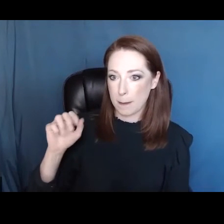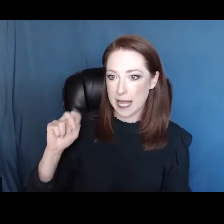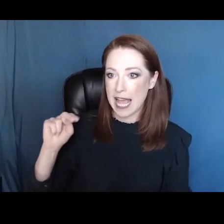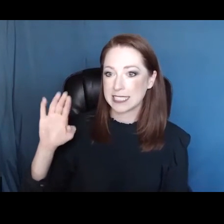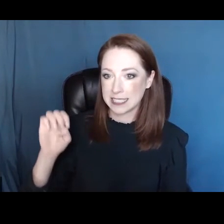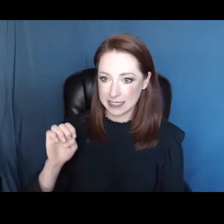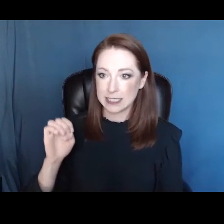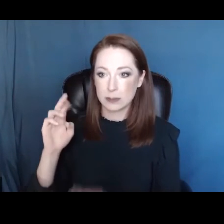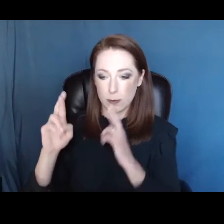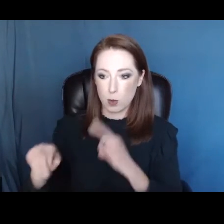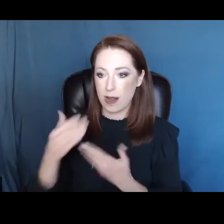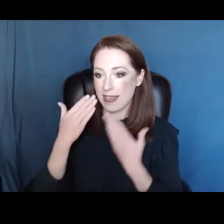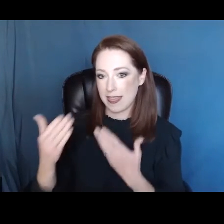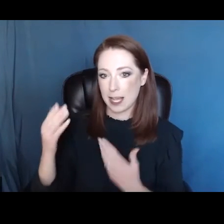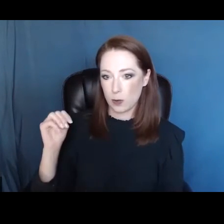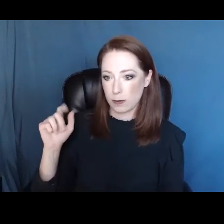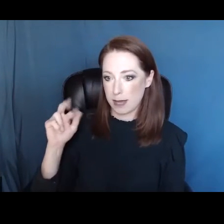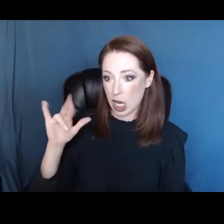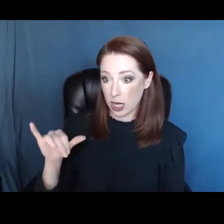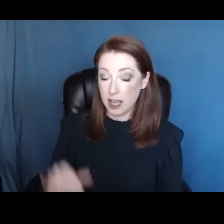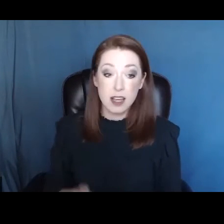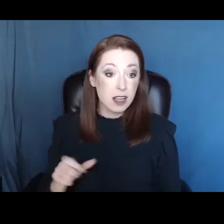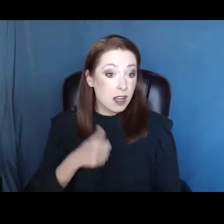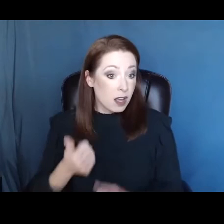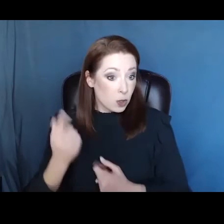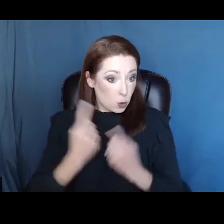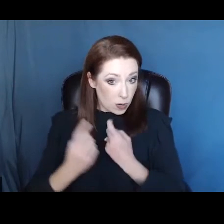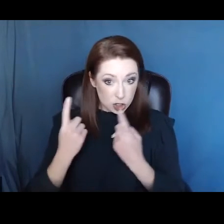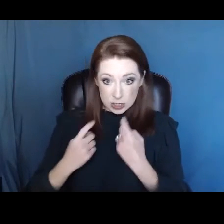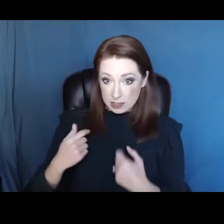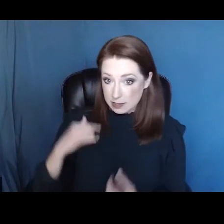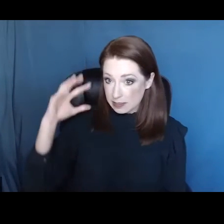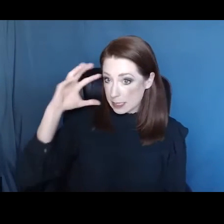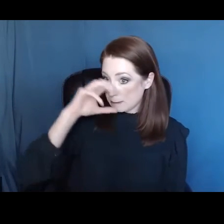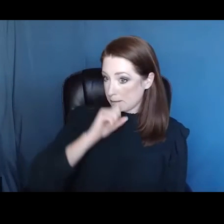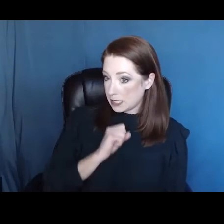Yeah, if anyone has any questions that I'm missing, you can also always